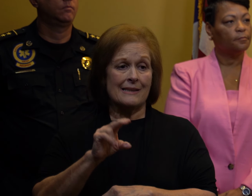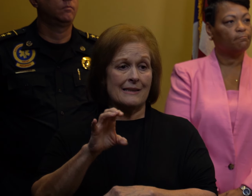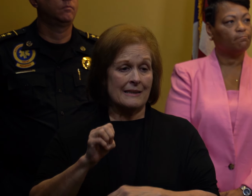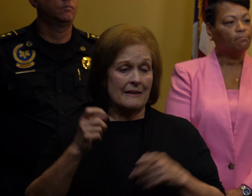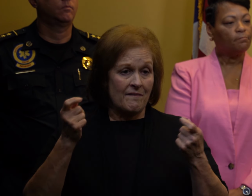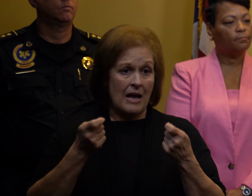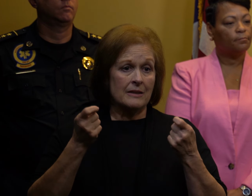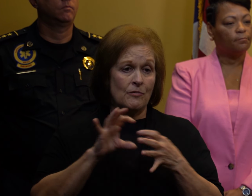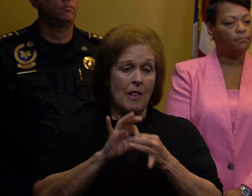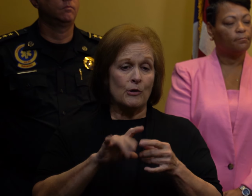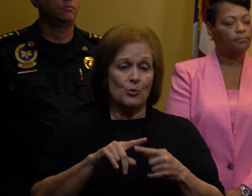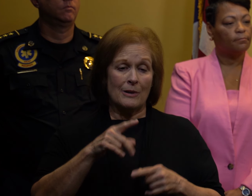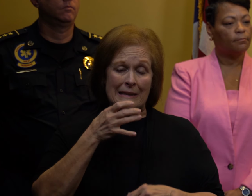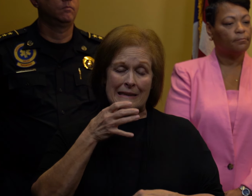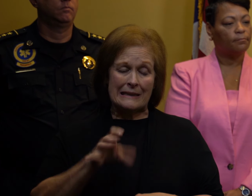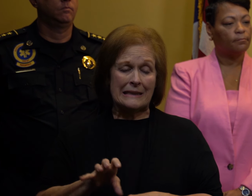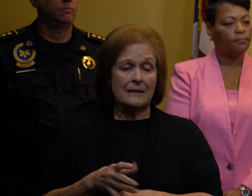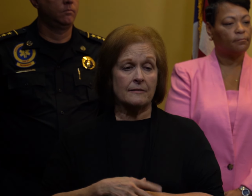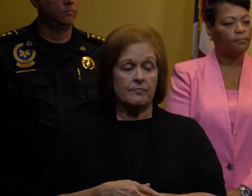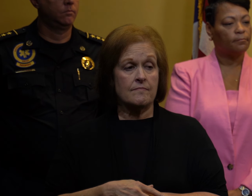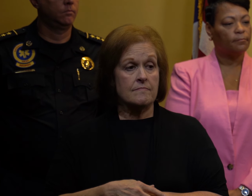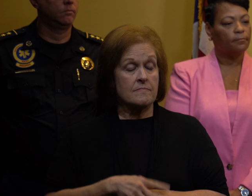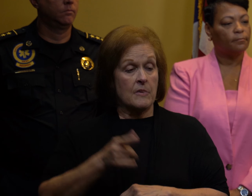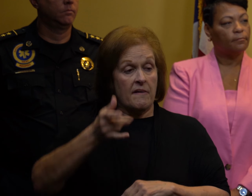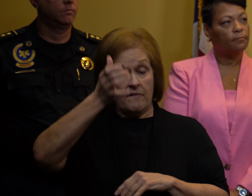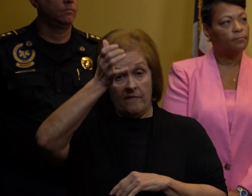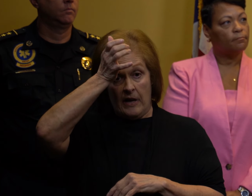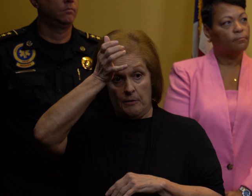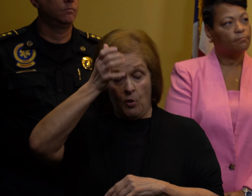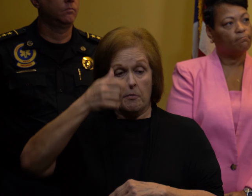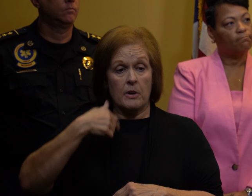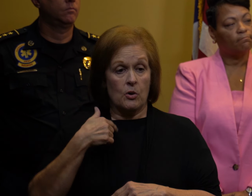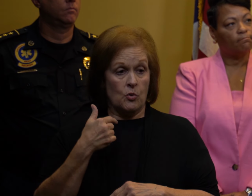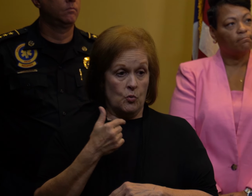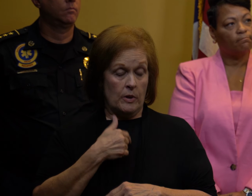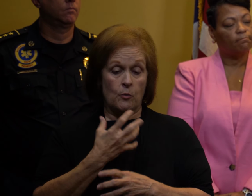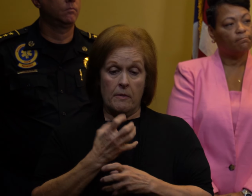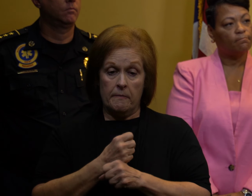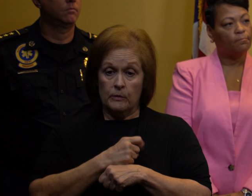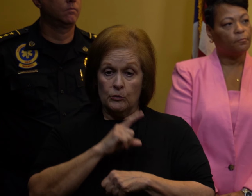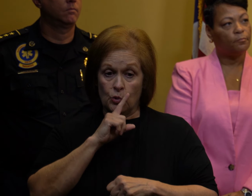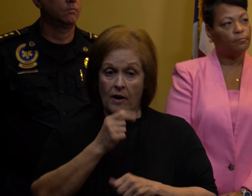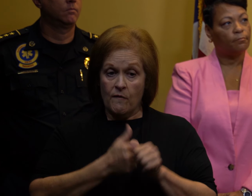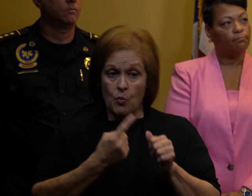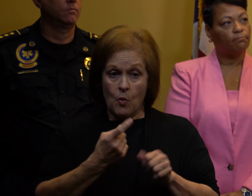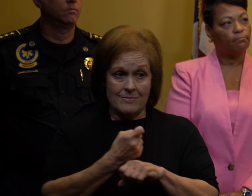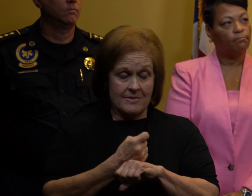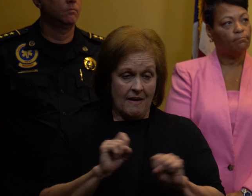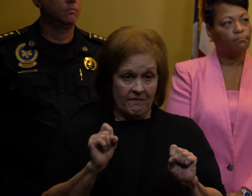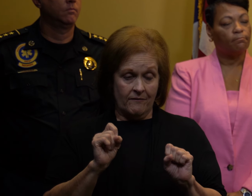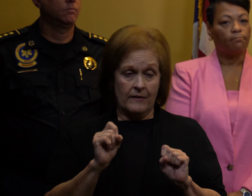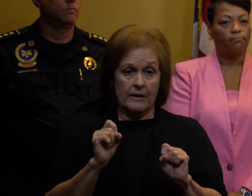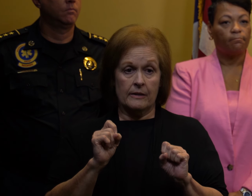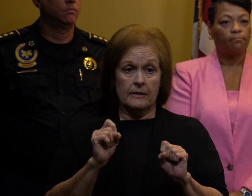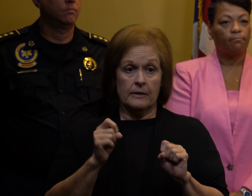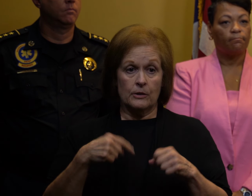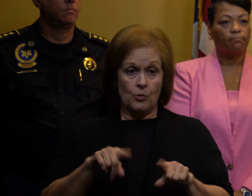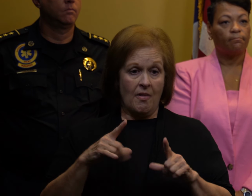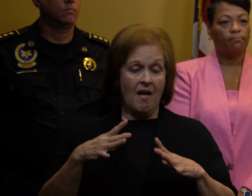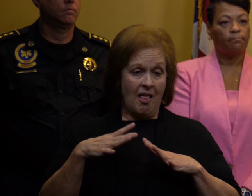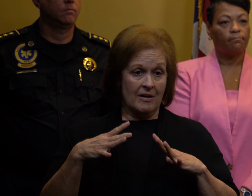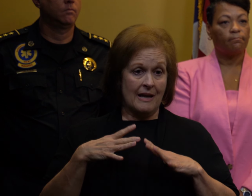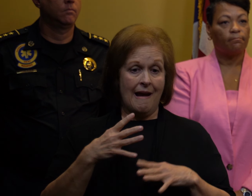heat. As far as your fire department, we are determined to make sure that everyone is as safe as possible this